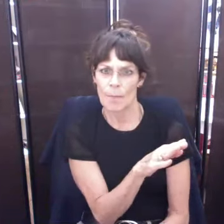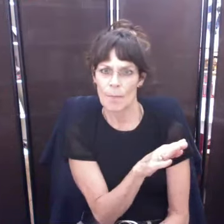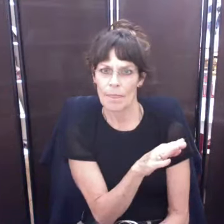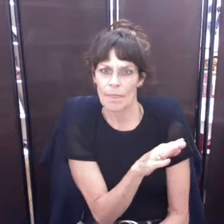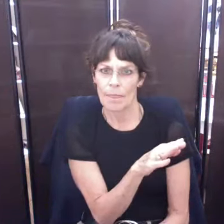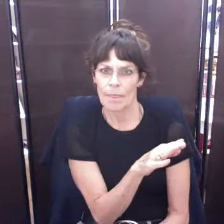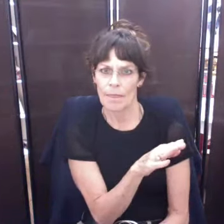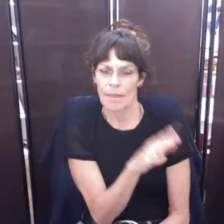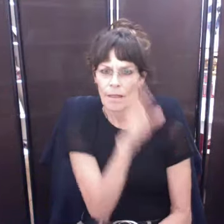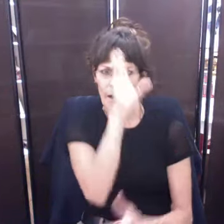husband was